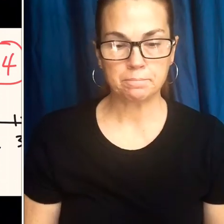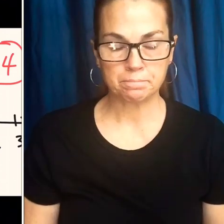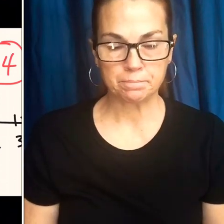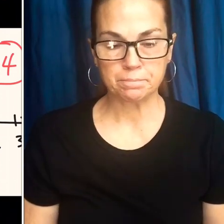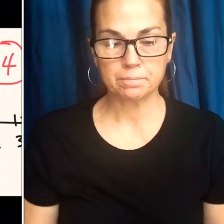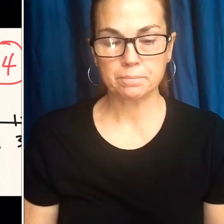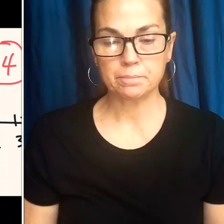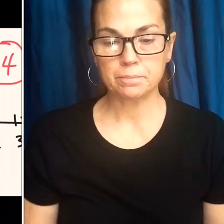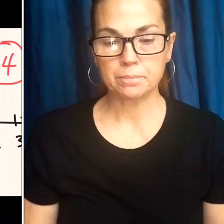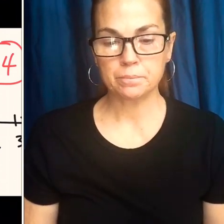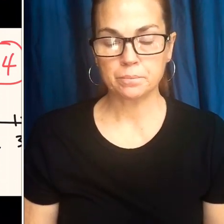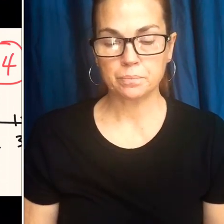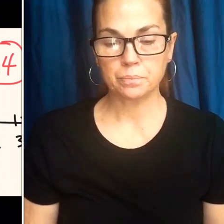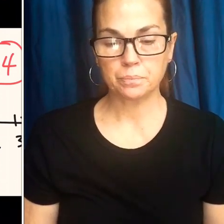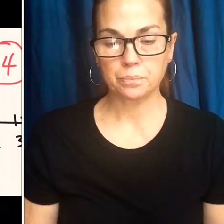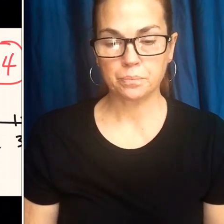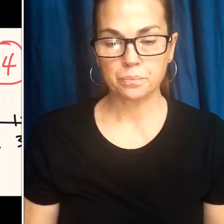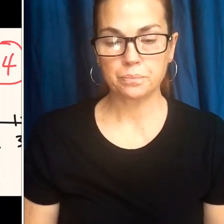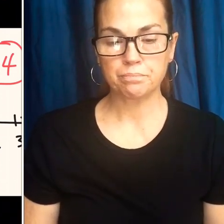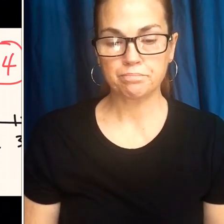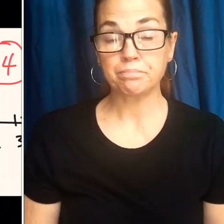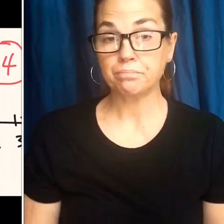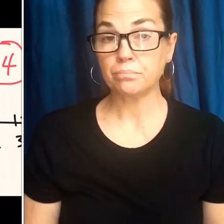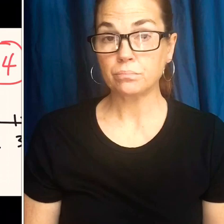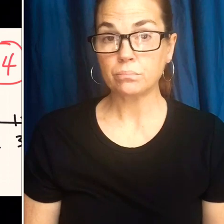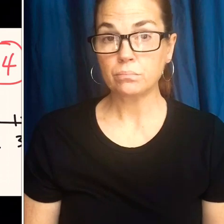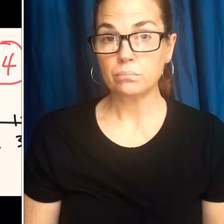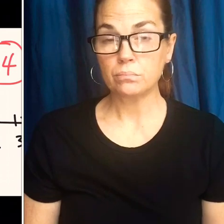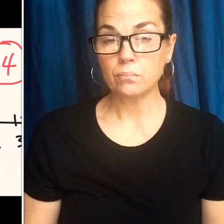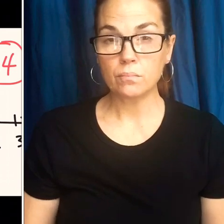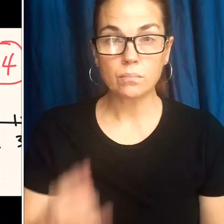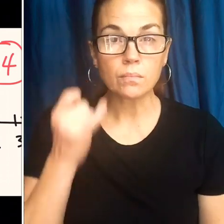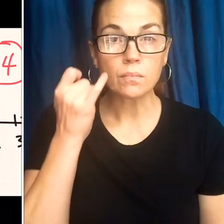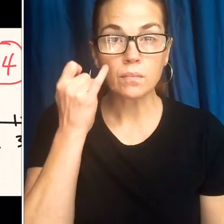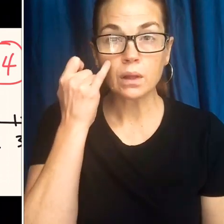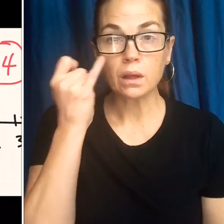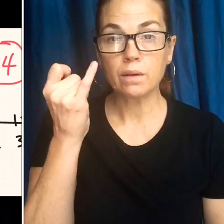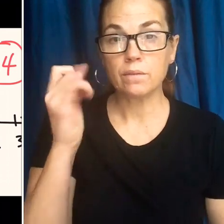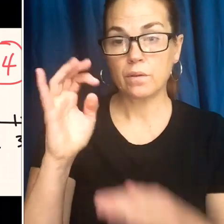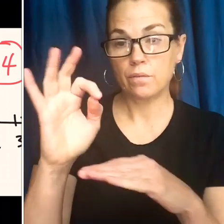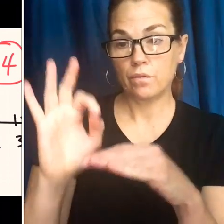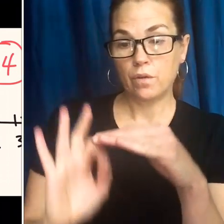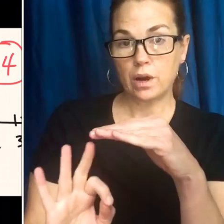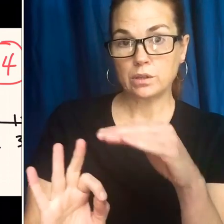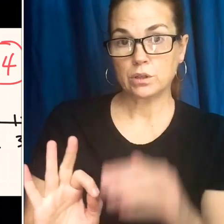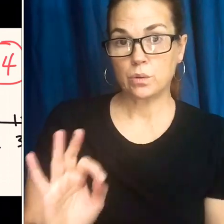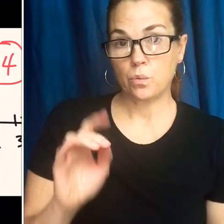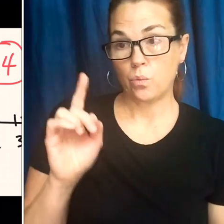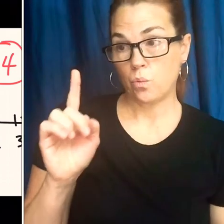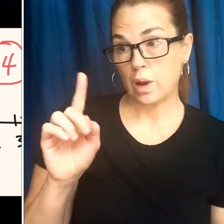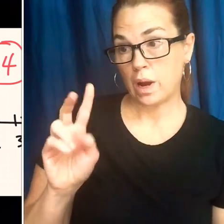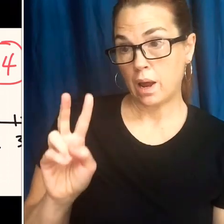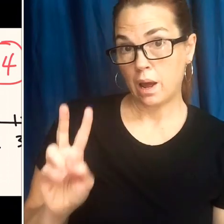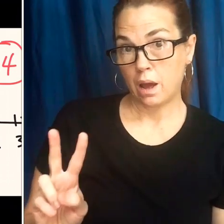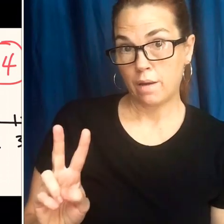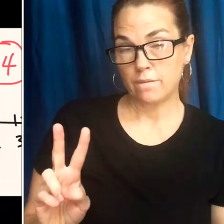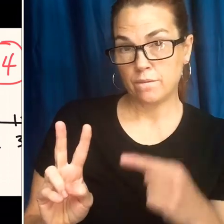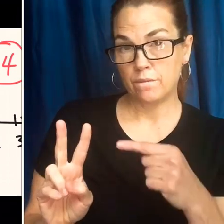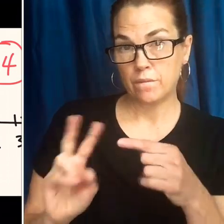1/2 would be 5/10, 5/10 would be 1/2, then 3/10 must be a little